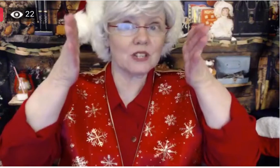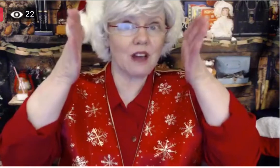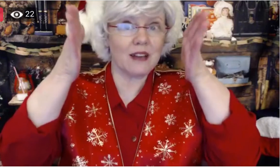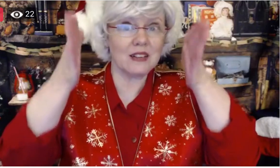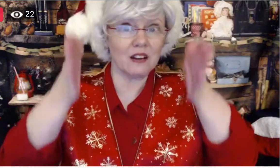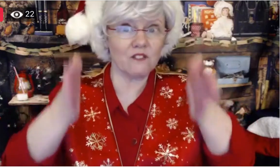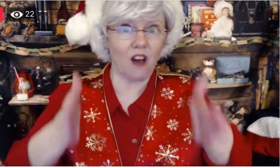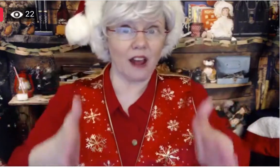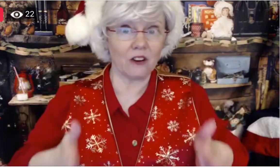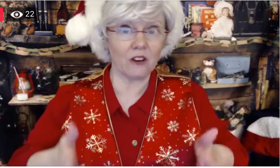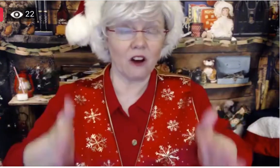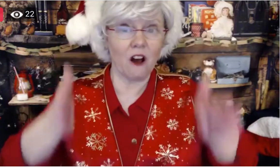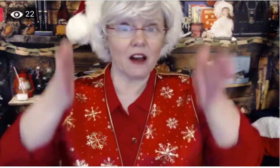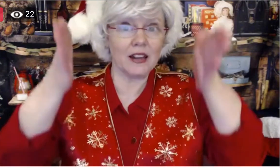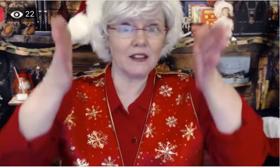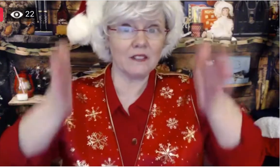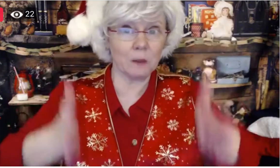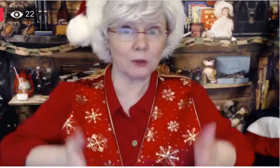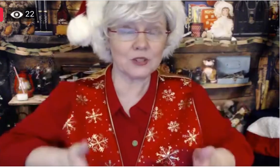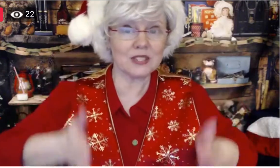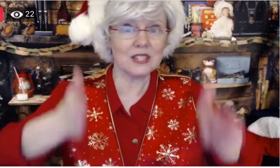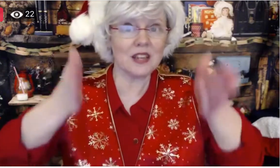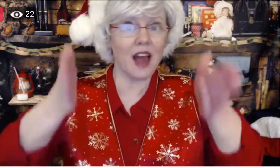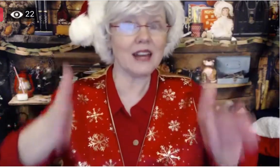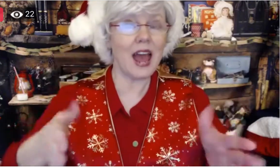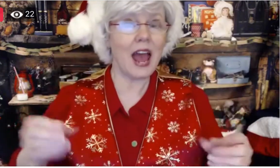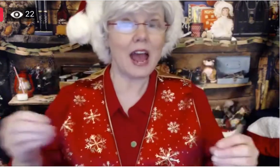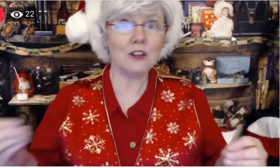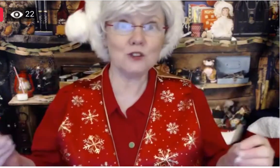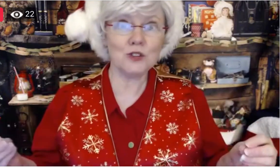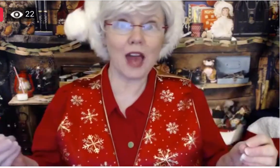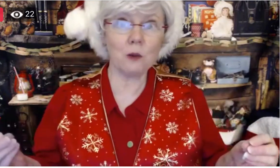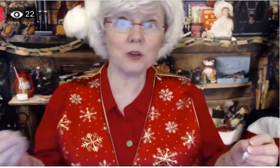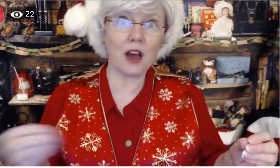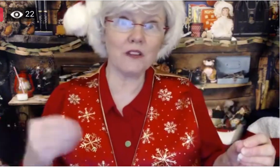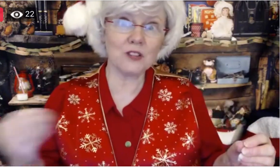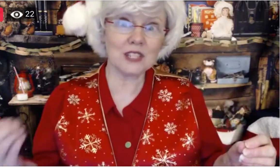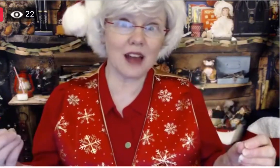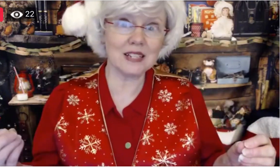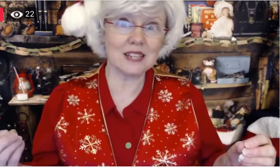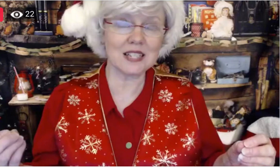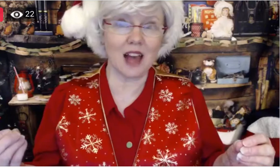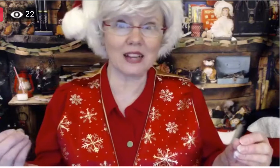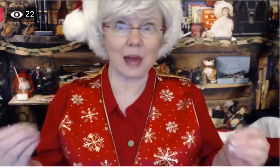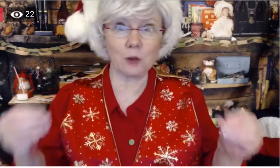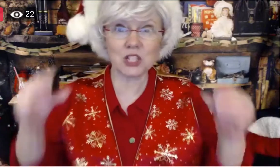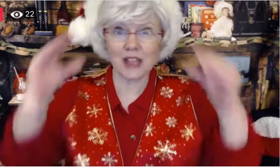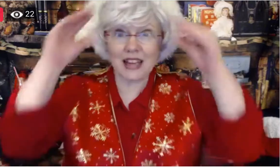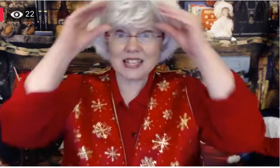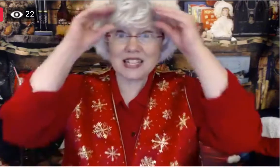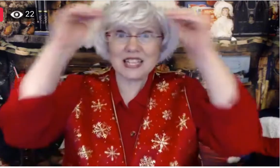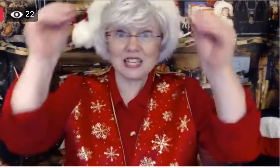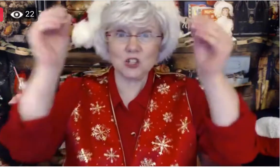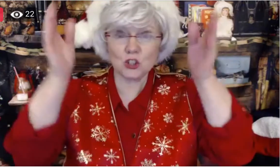person identifier on it, the person sign, and you do that with other signs in sign language like teacher,